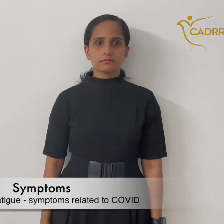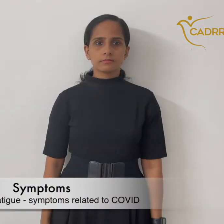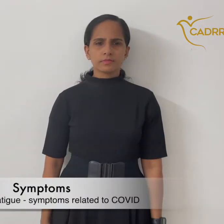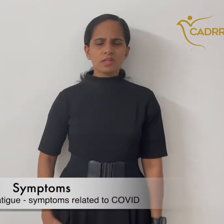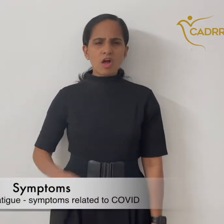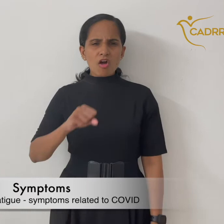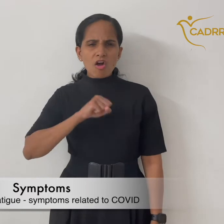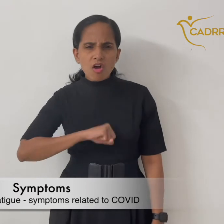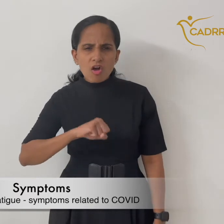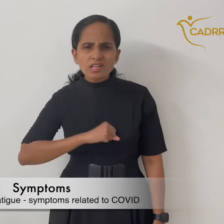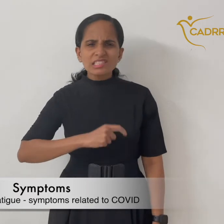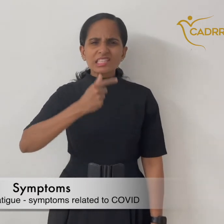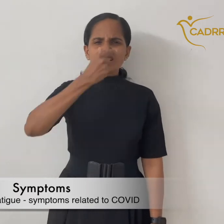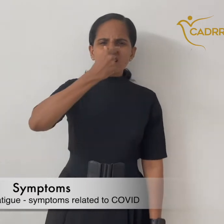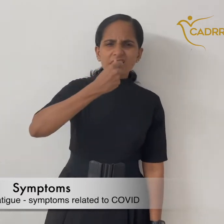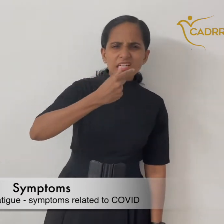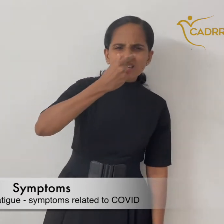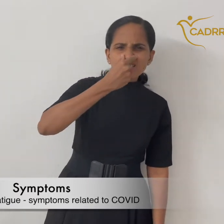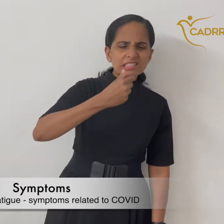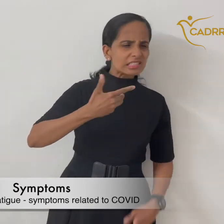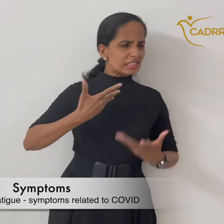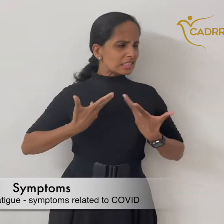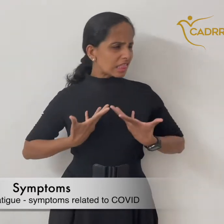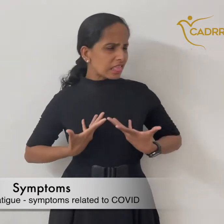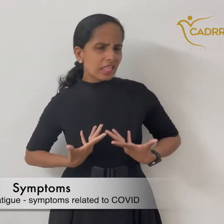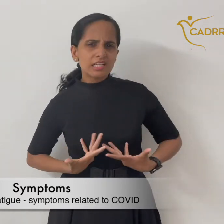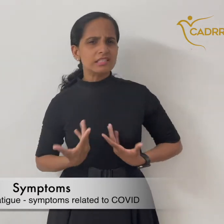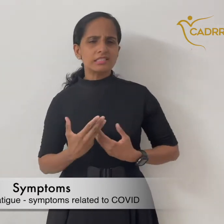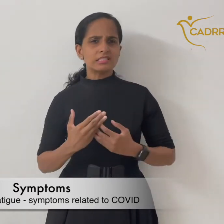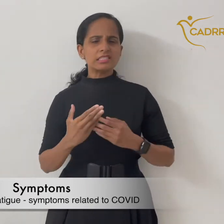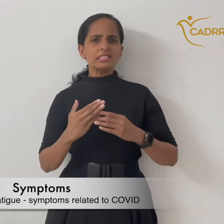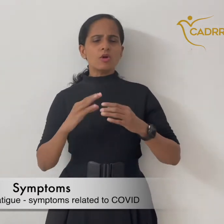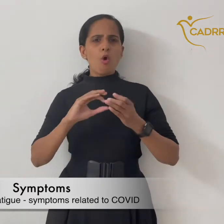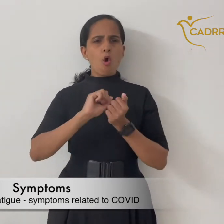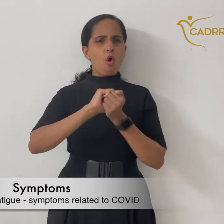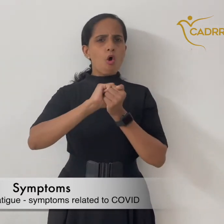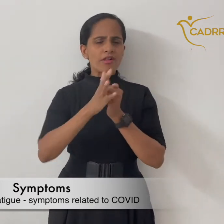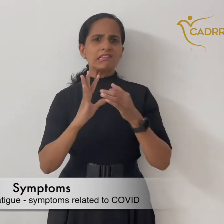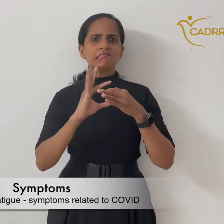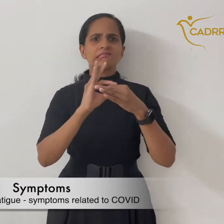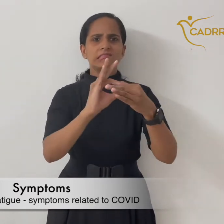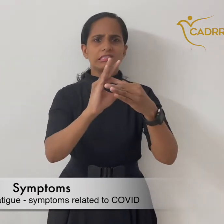Symptoms. Cold, cough, and fatigue. Symptoms related to COVID.